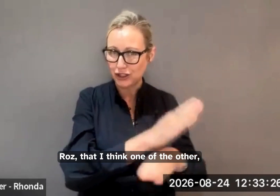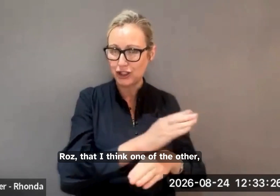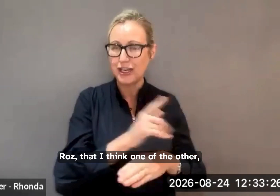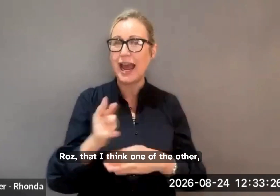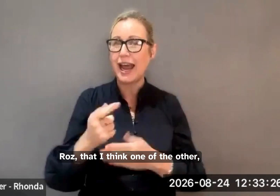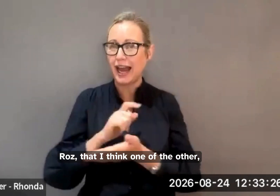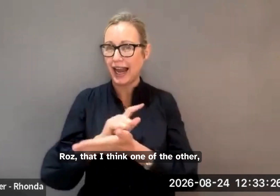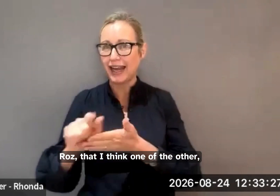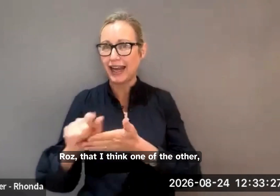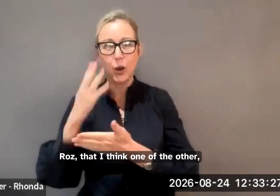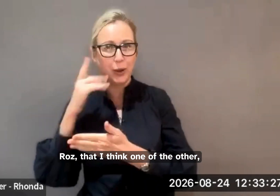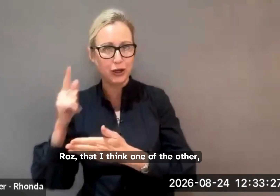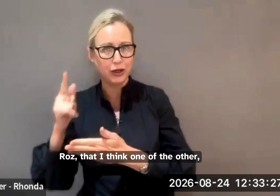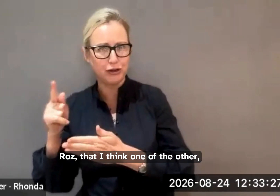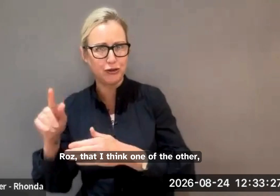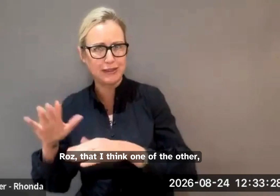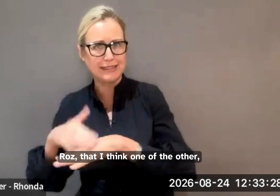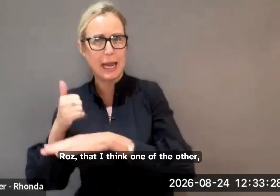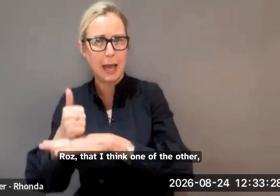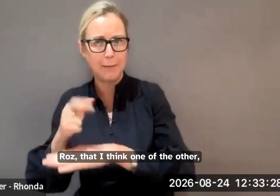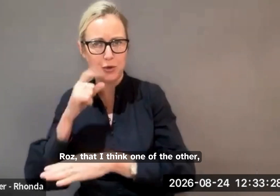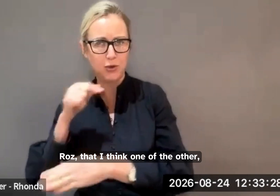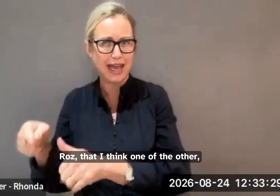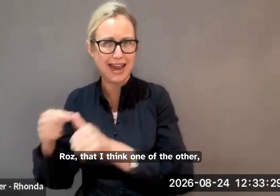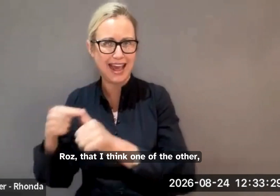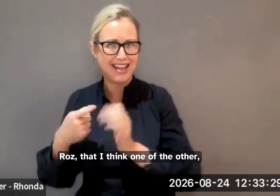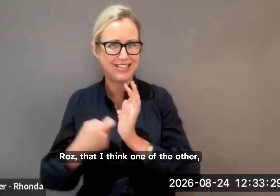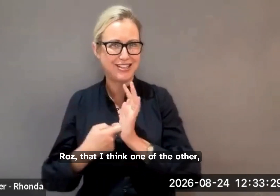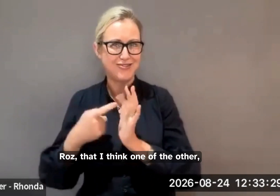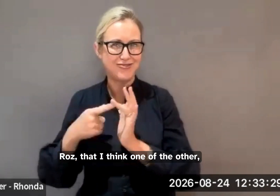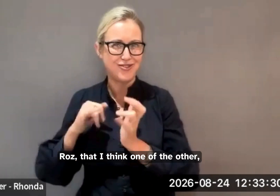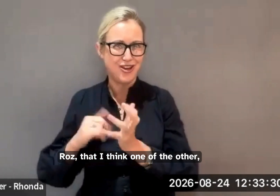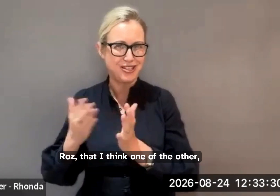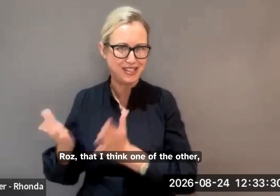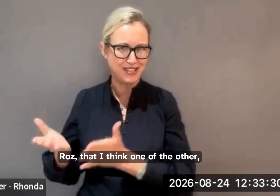Roz. That I think one of the